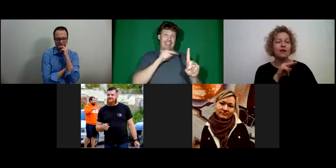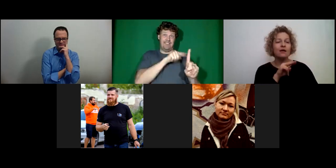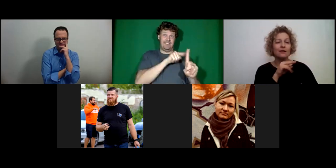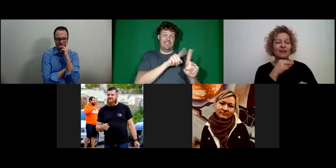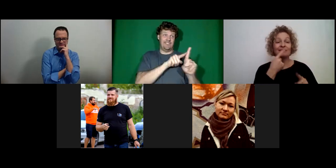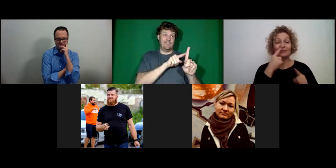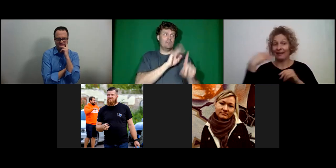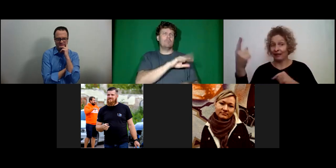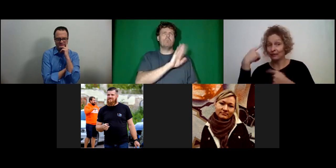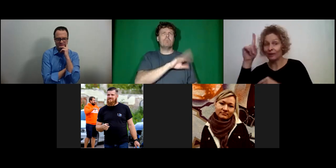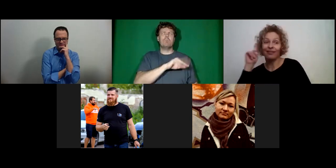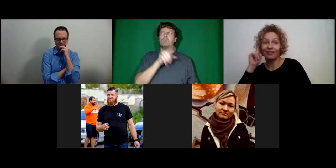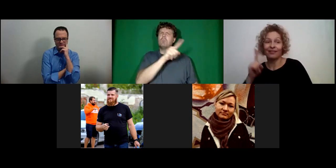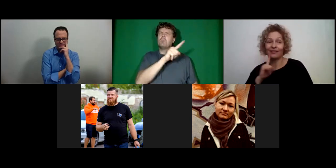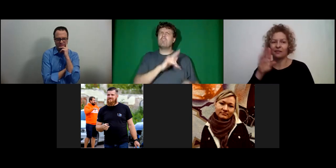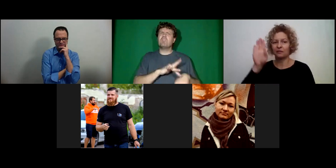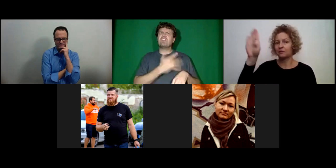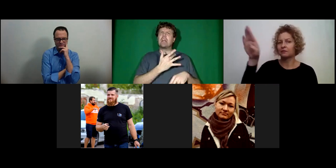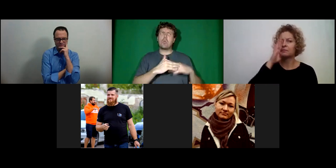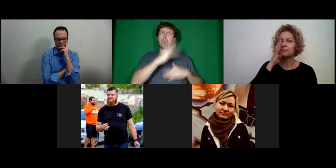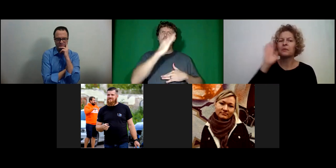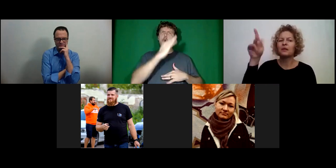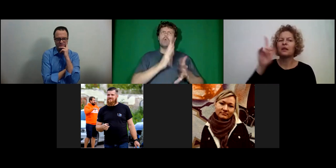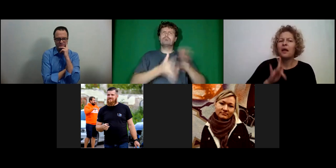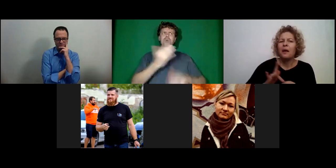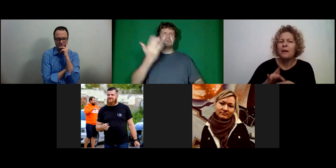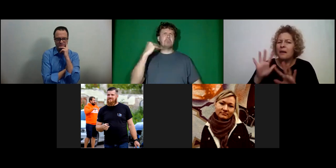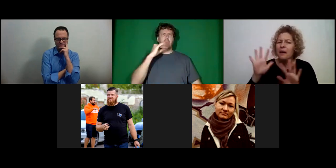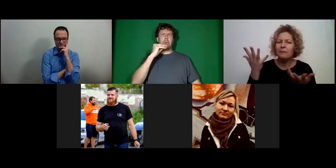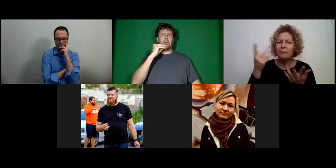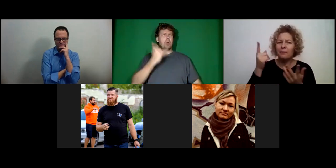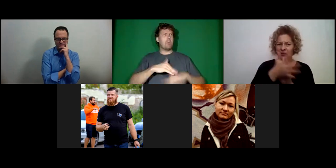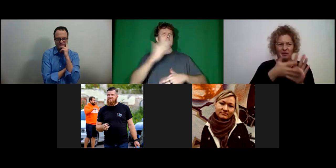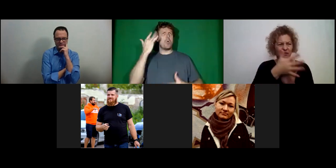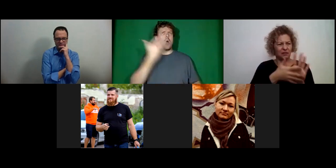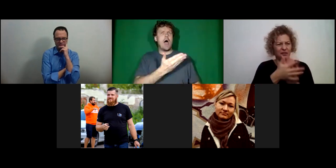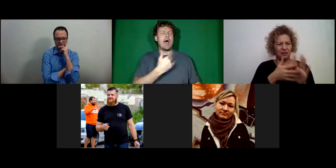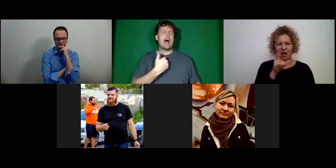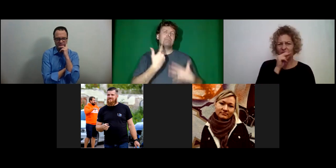not intelligent because he can't speak. He just has a different language, sign language.